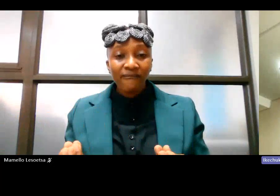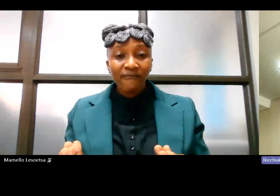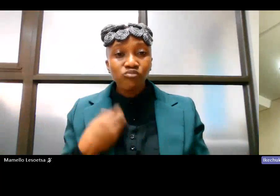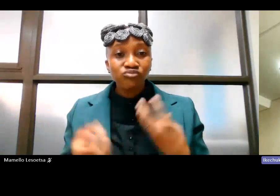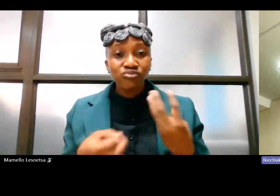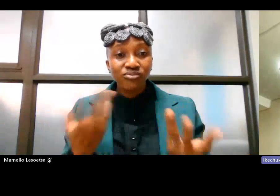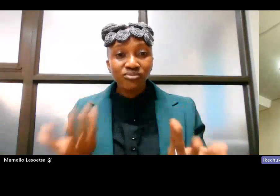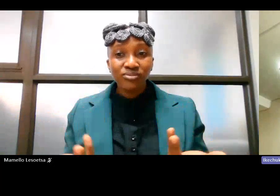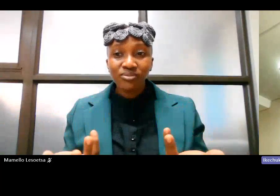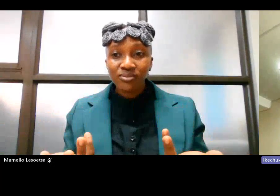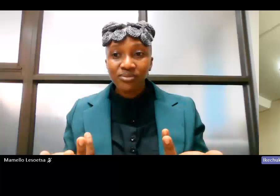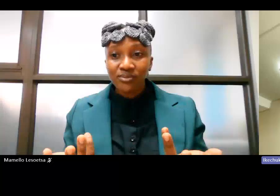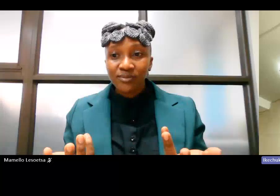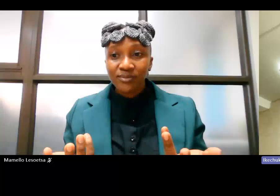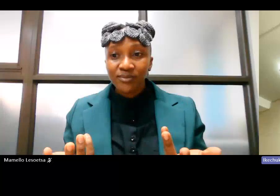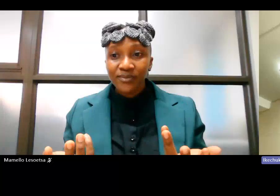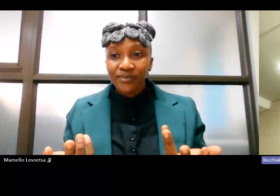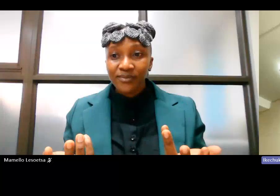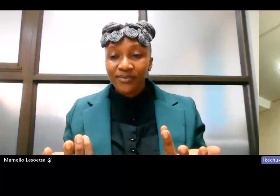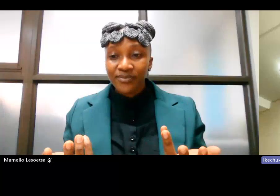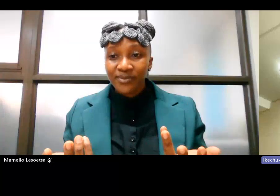We are just rolling from one day to the next,